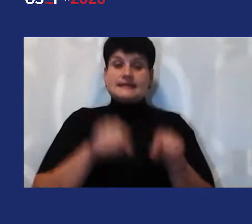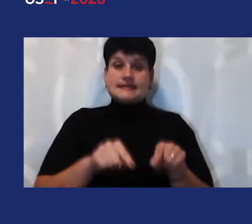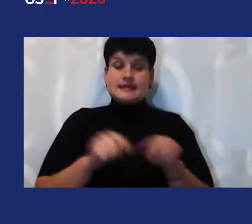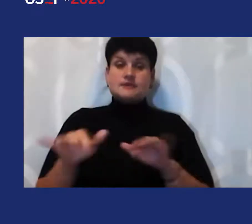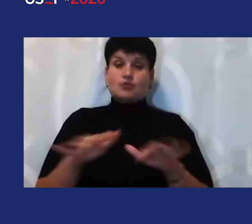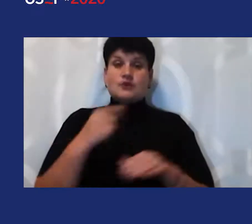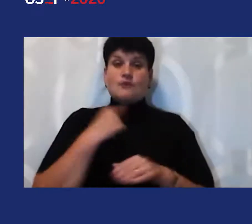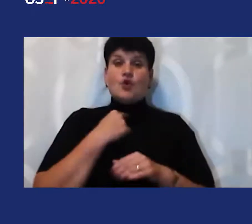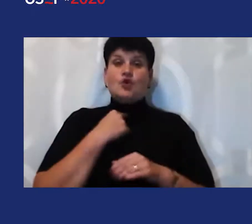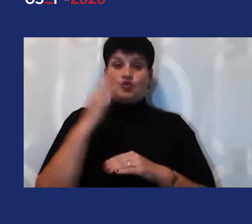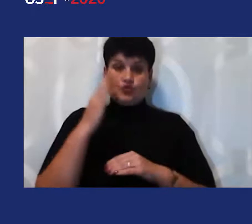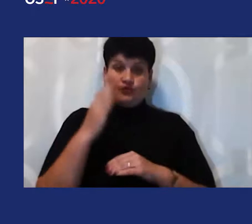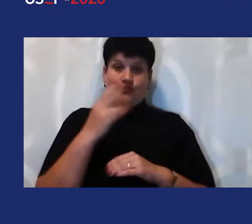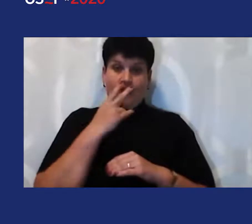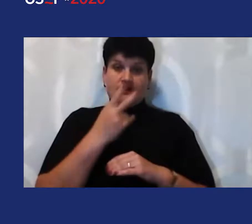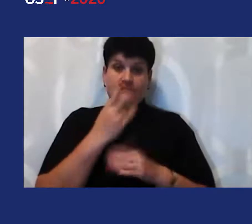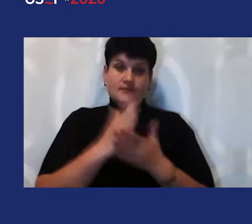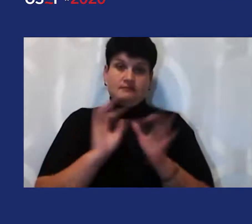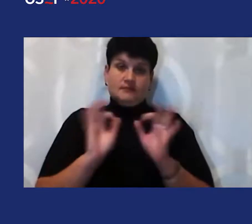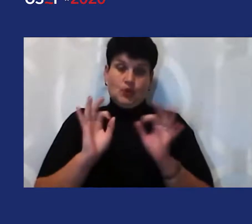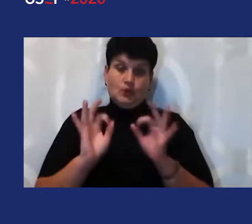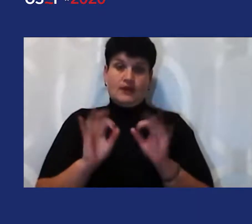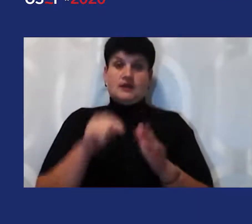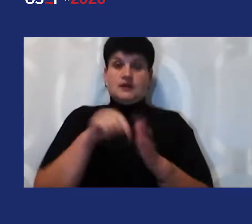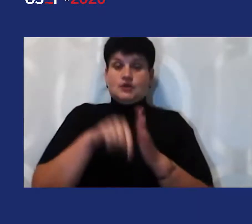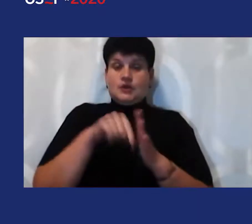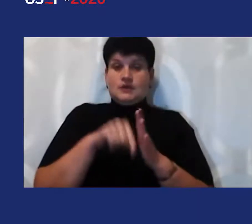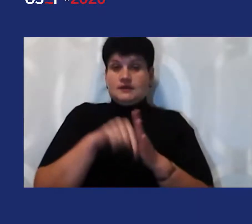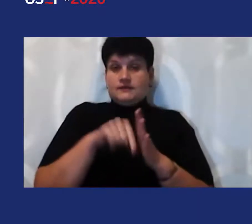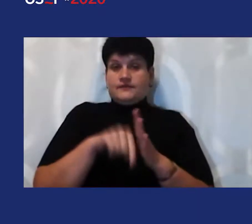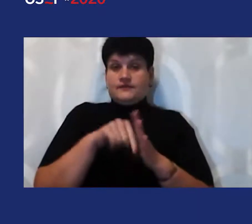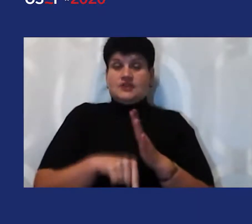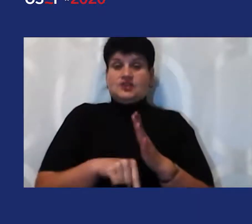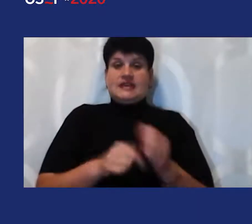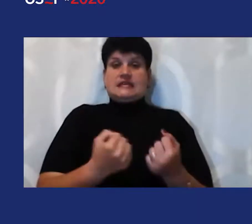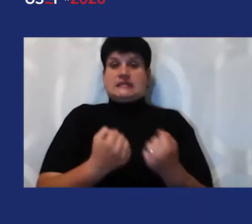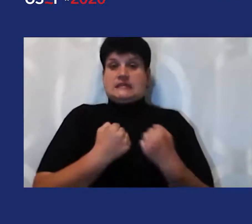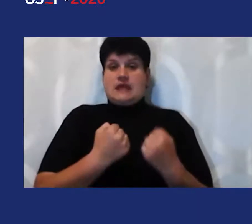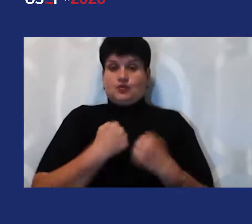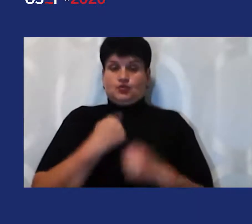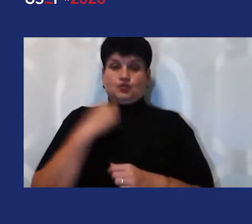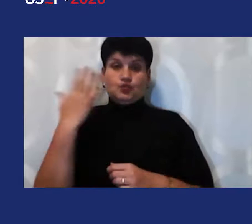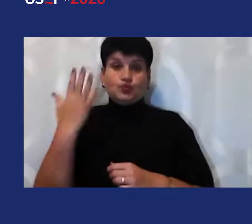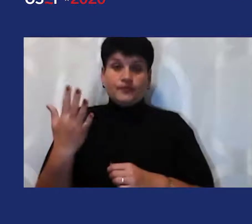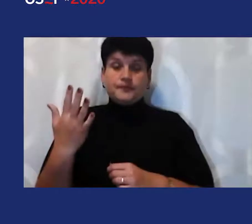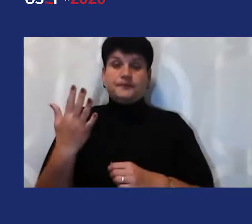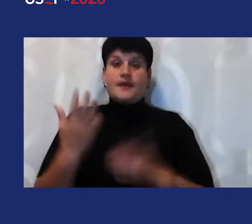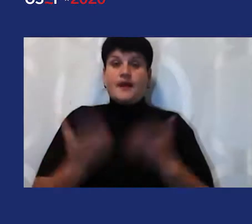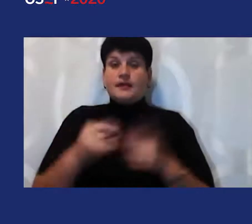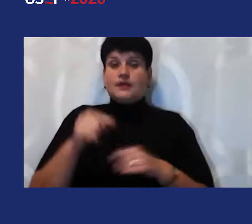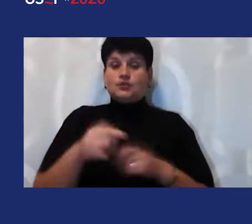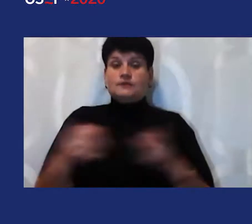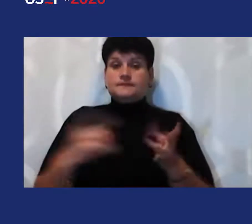these alternatives proved to be quite handy in terms of ensuring